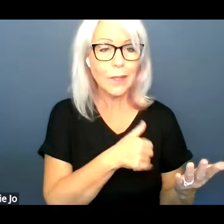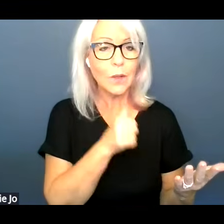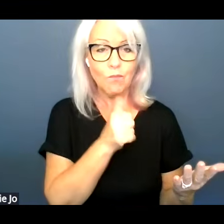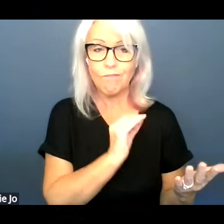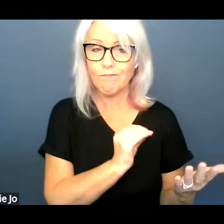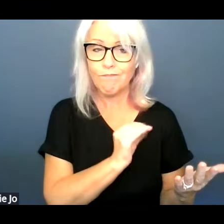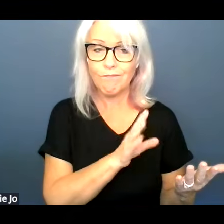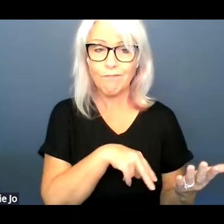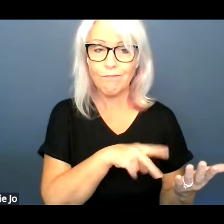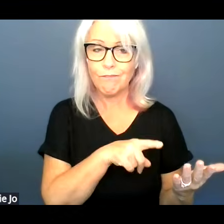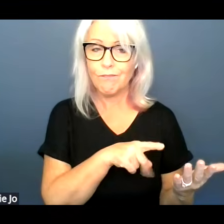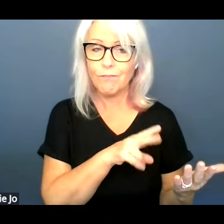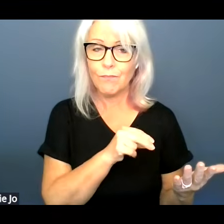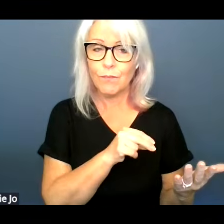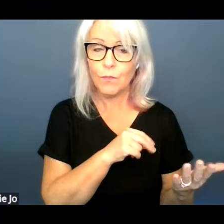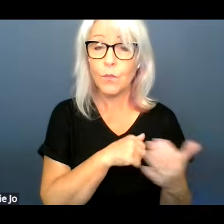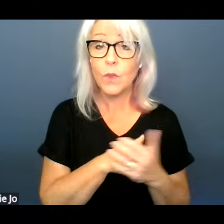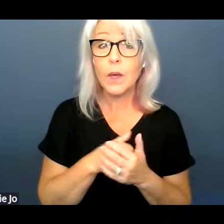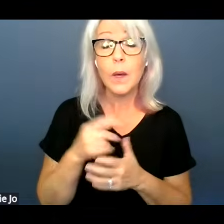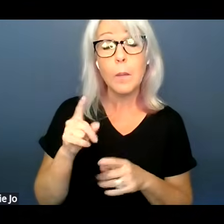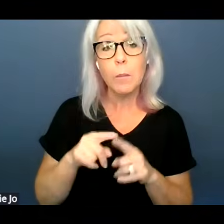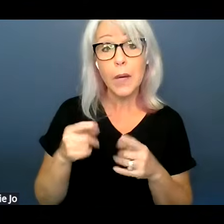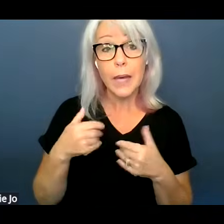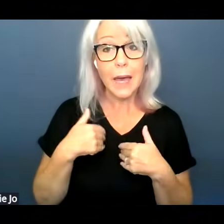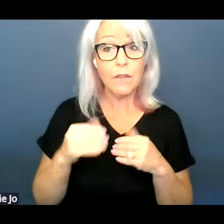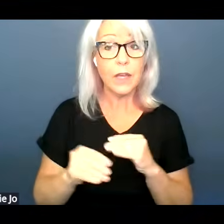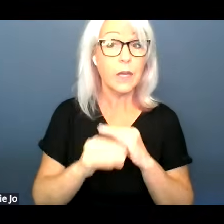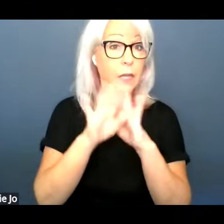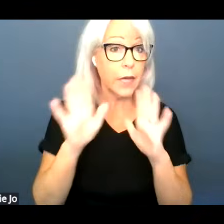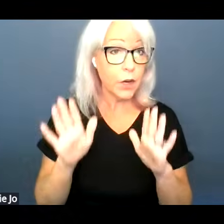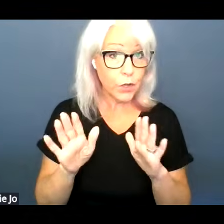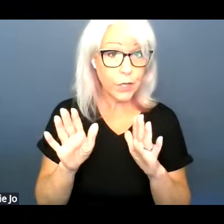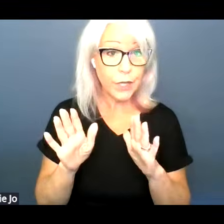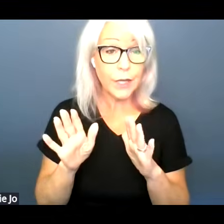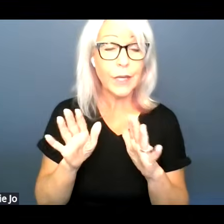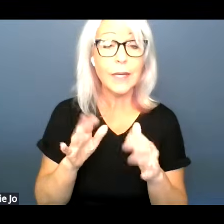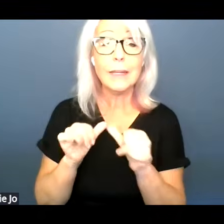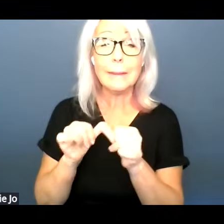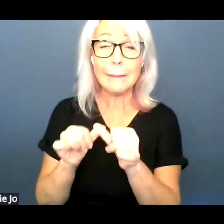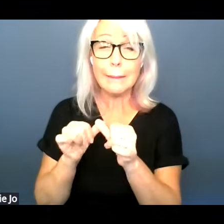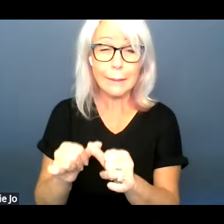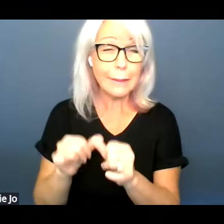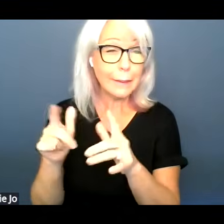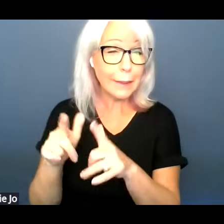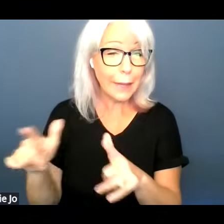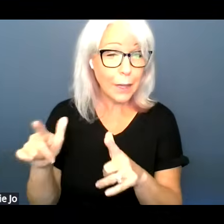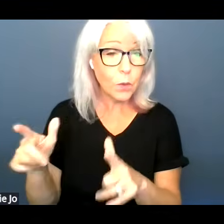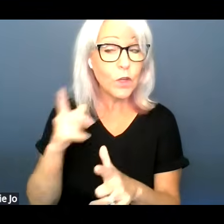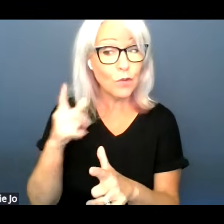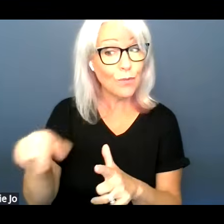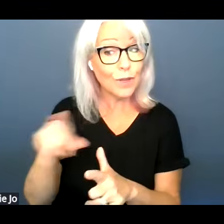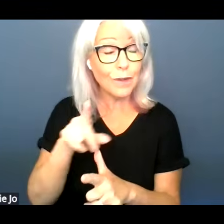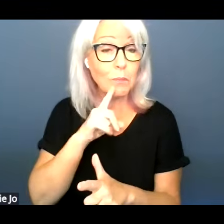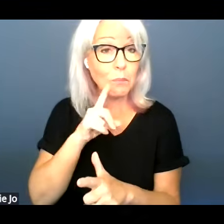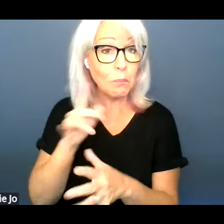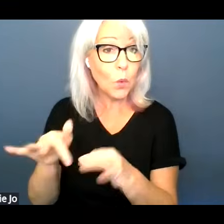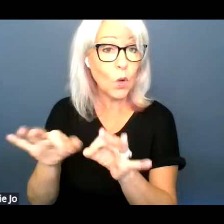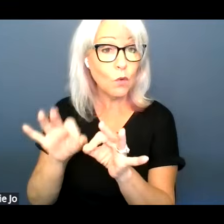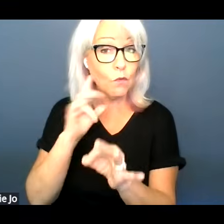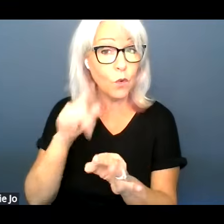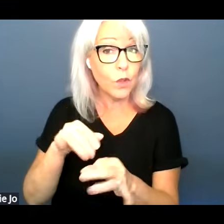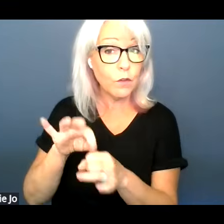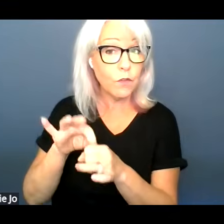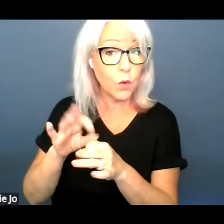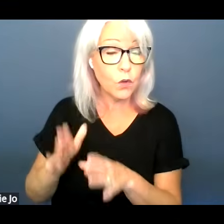having clarity and keeping consistent language is a value for its supporters. It is also a value we believe for,